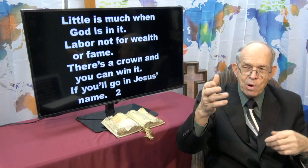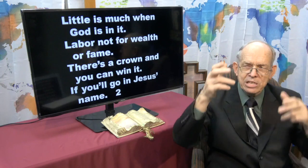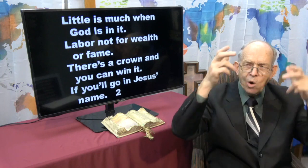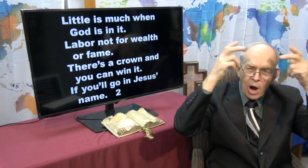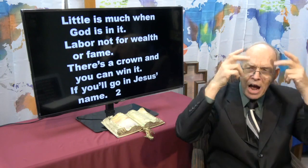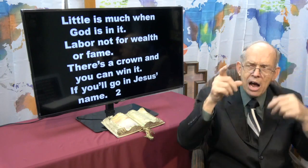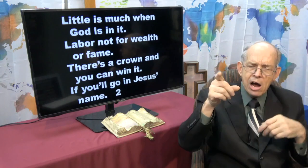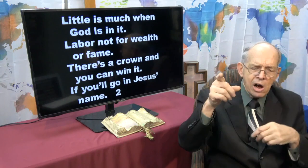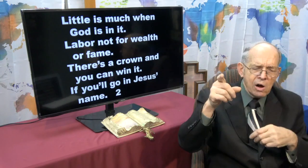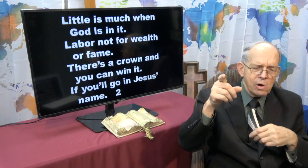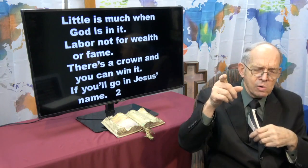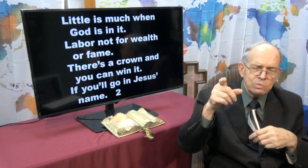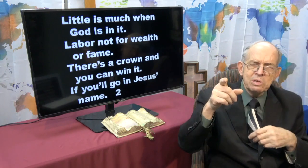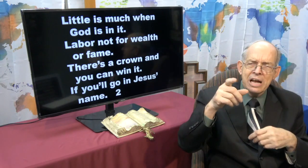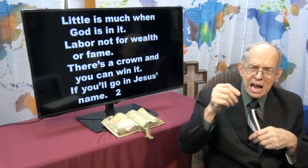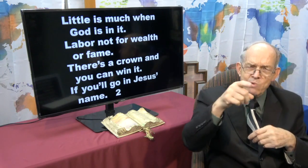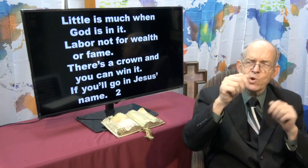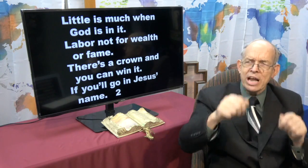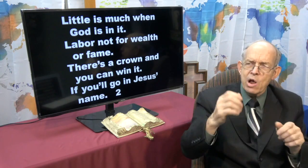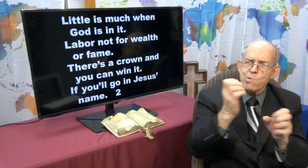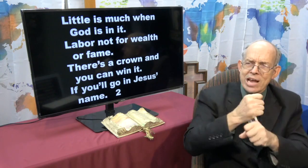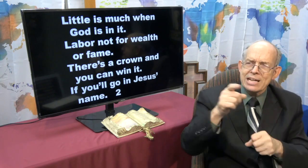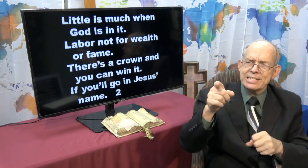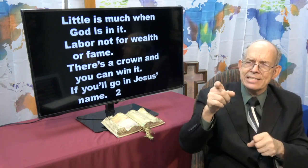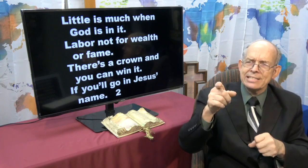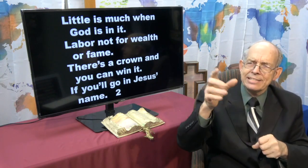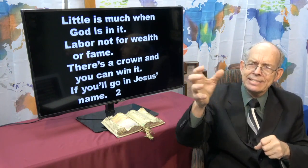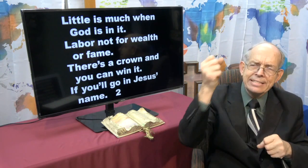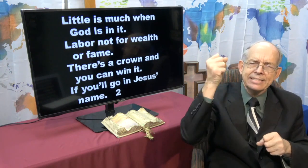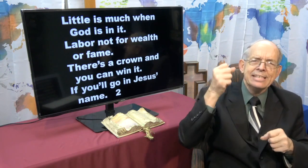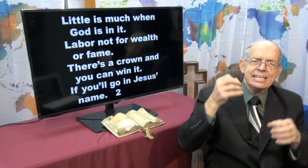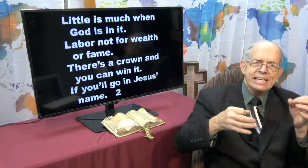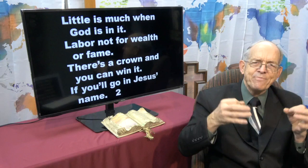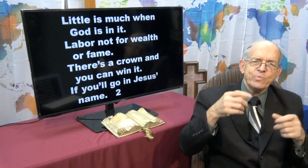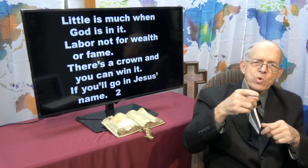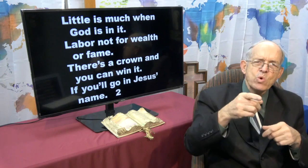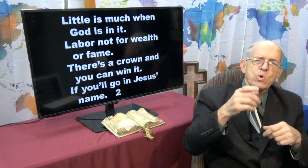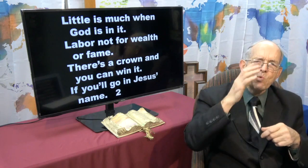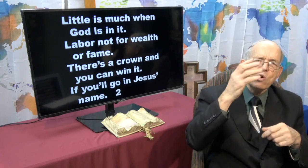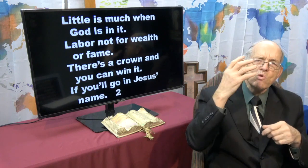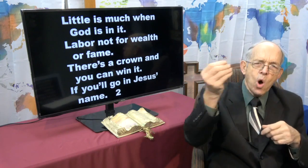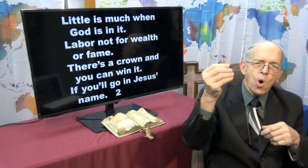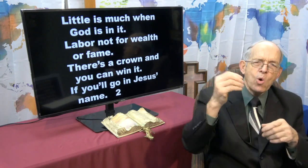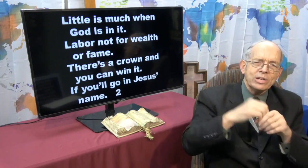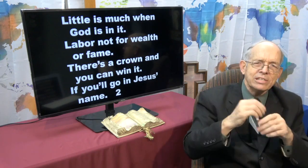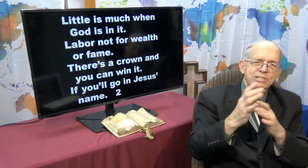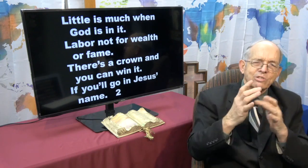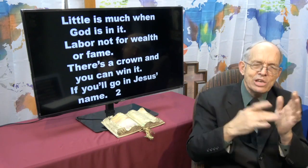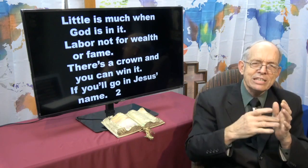is a crowd, and you can read it. If you will go in